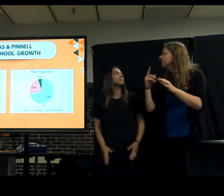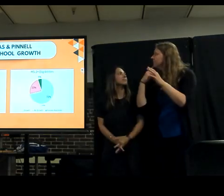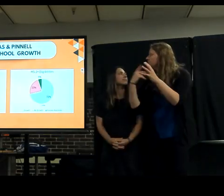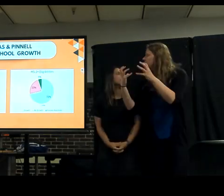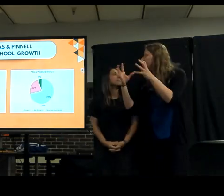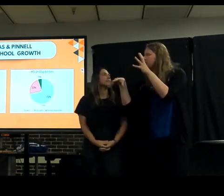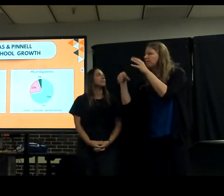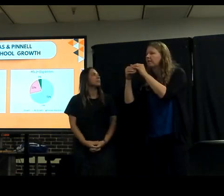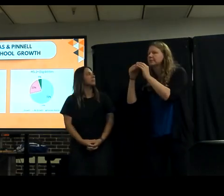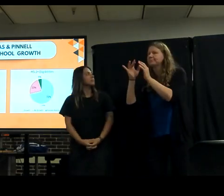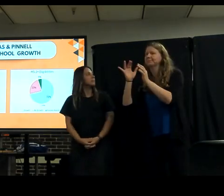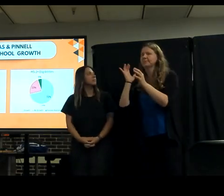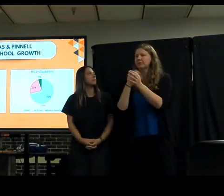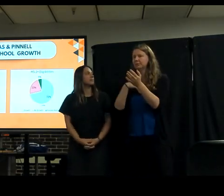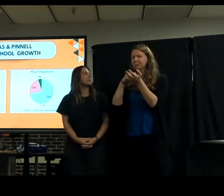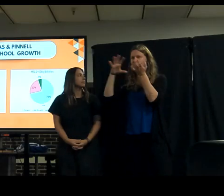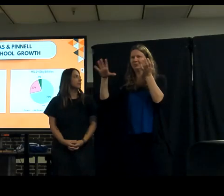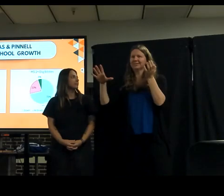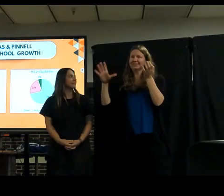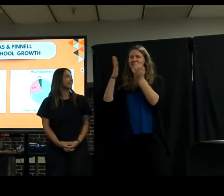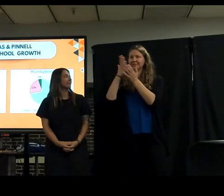growth at these high percentages.